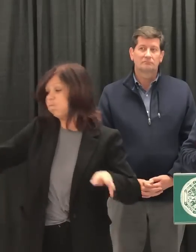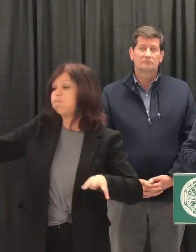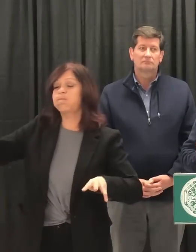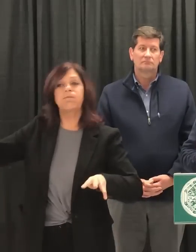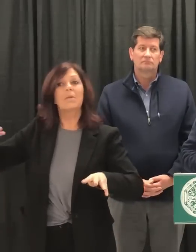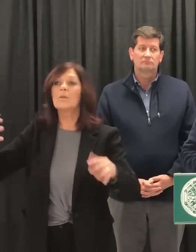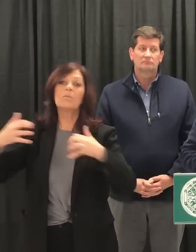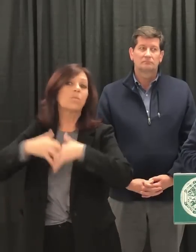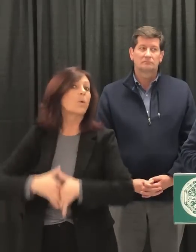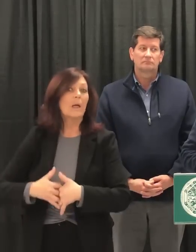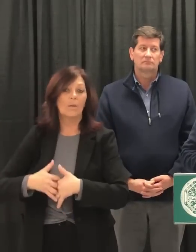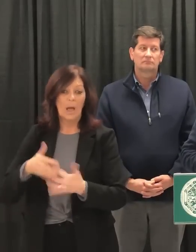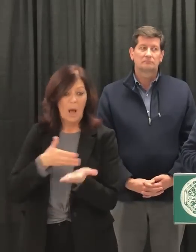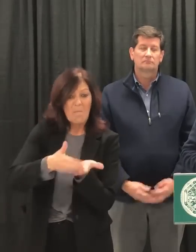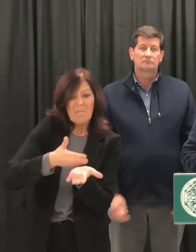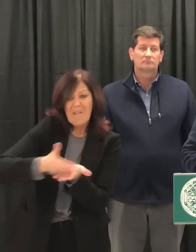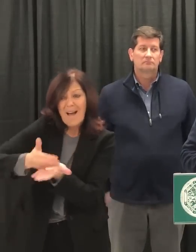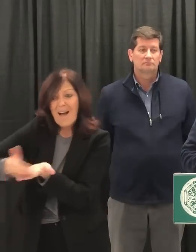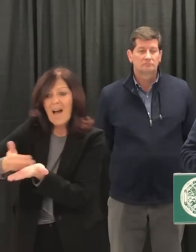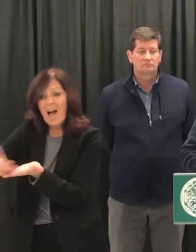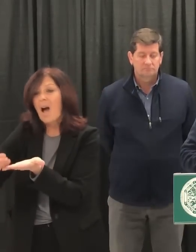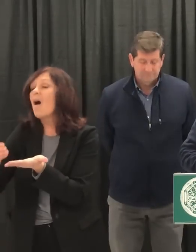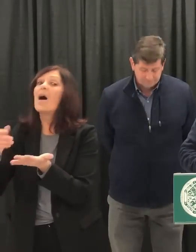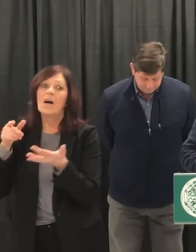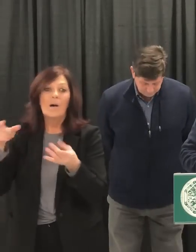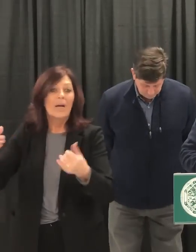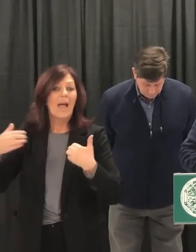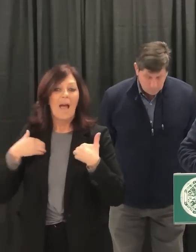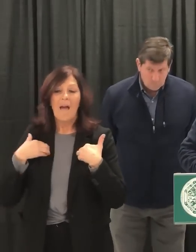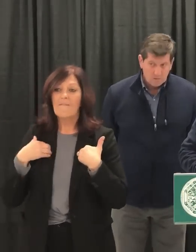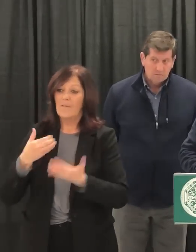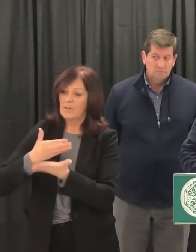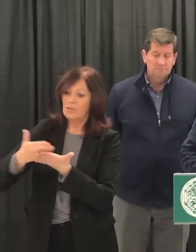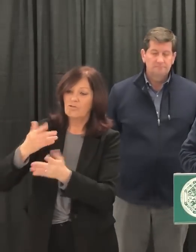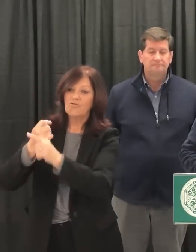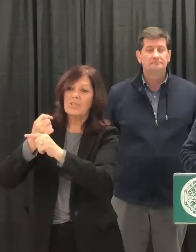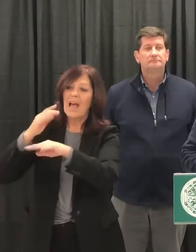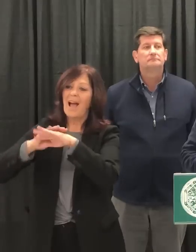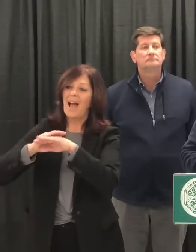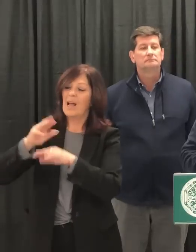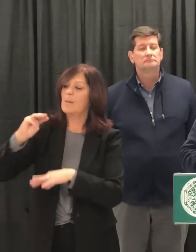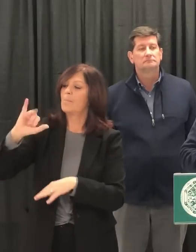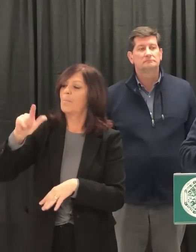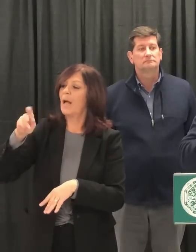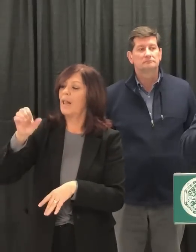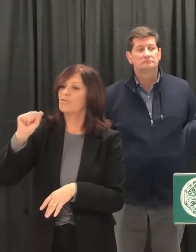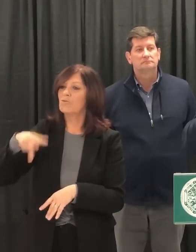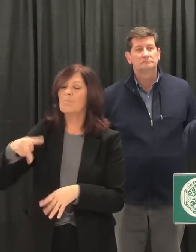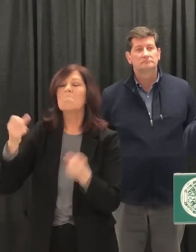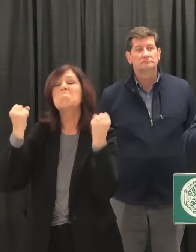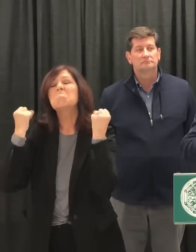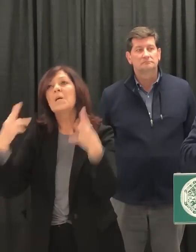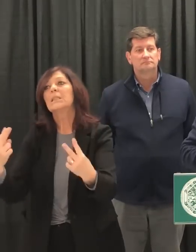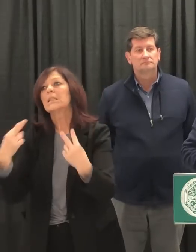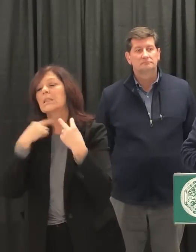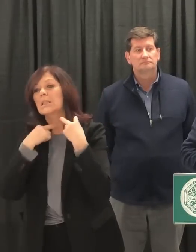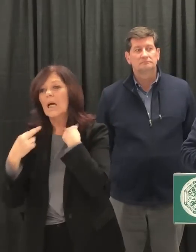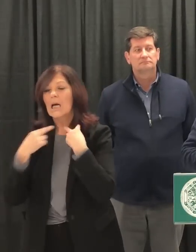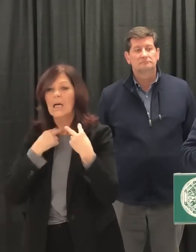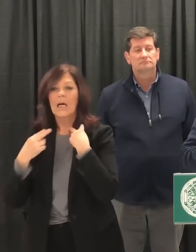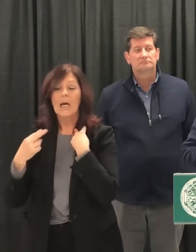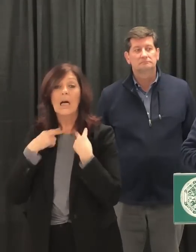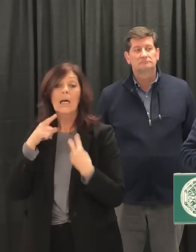We have 2 plow trucks over there. New York State DOT has assets on Mile Strip, where there's numerous trucks and vehicles stuck. As the county